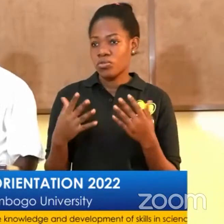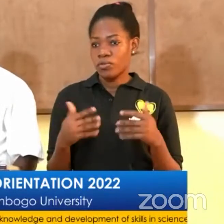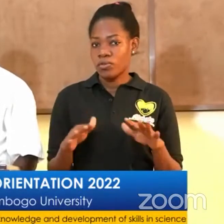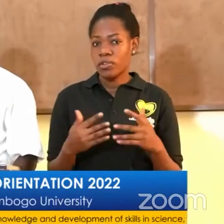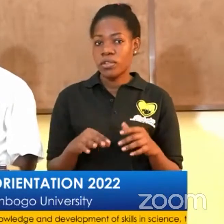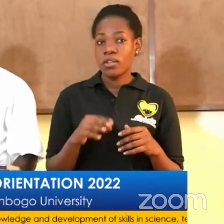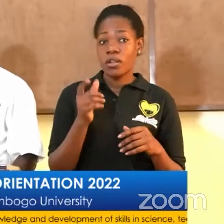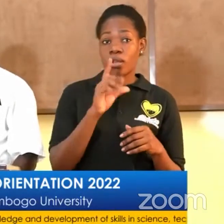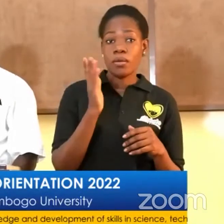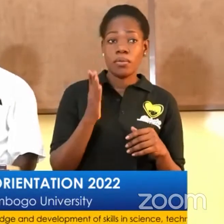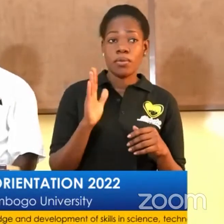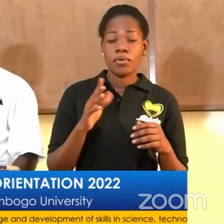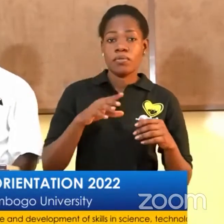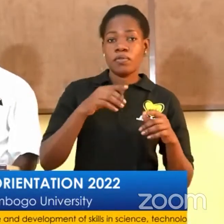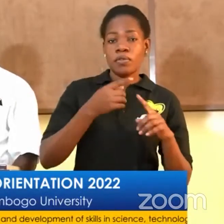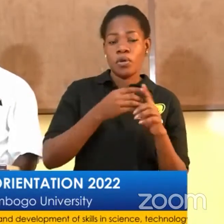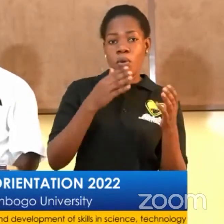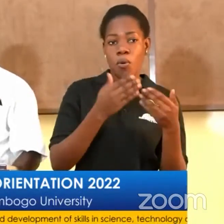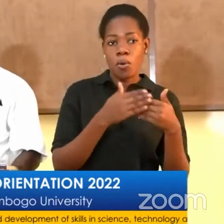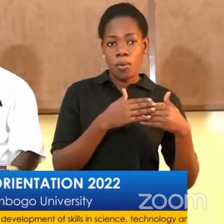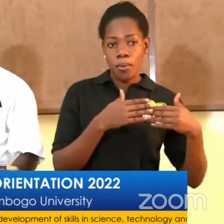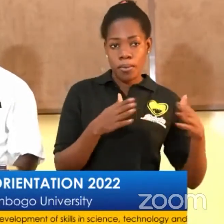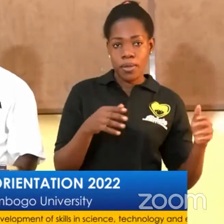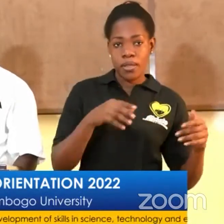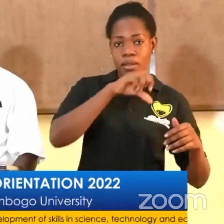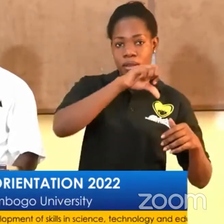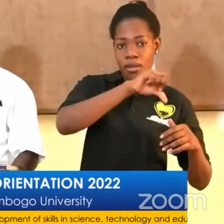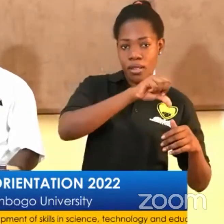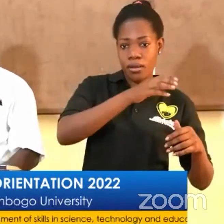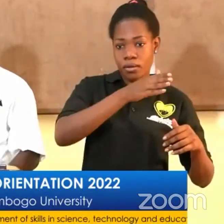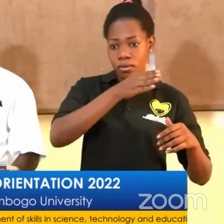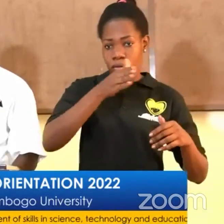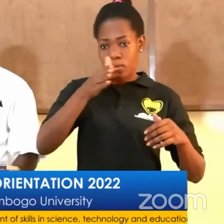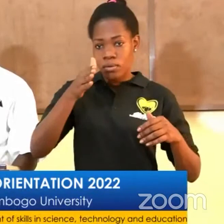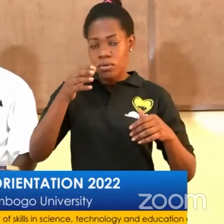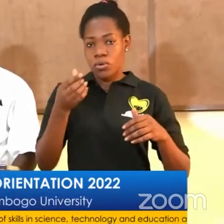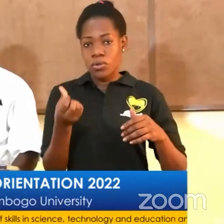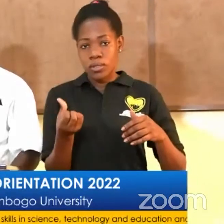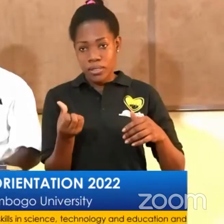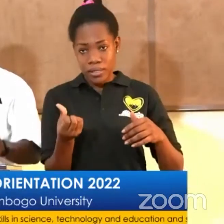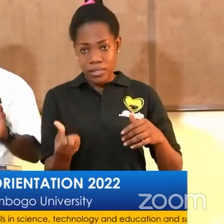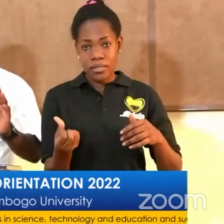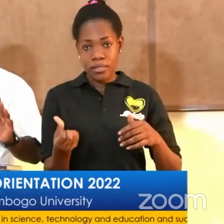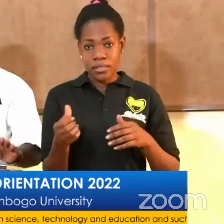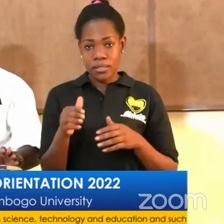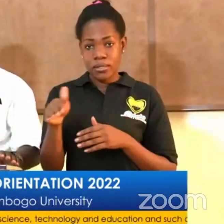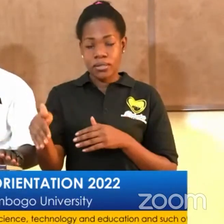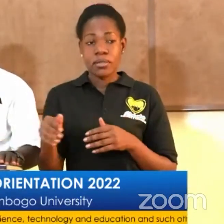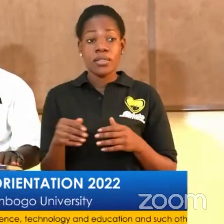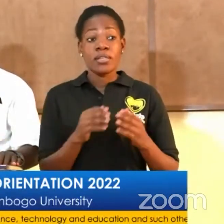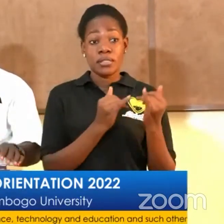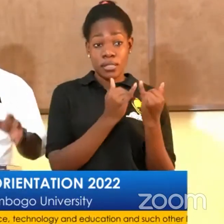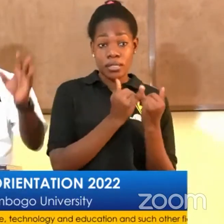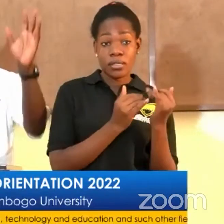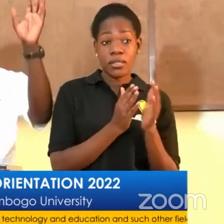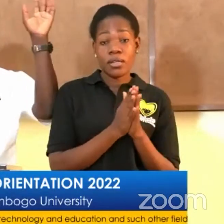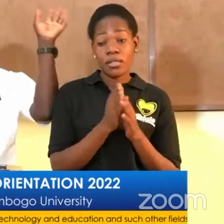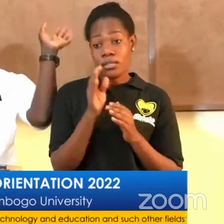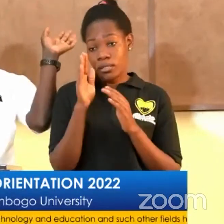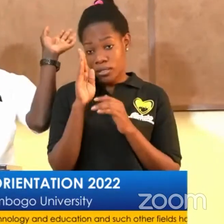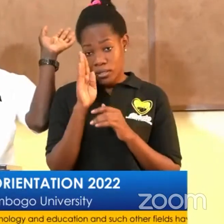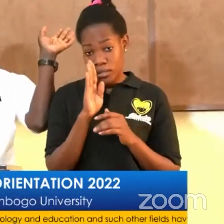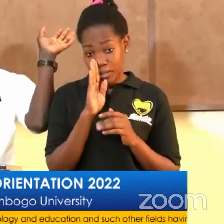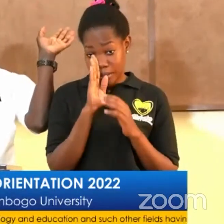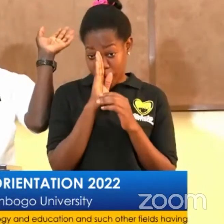9 a.m. to 6 p.m., Saturday and Sunday. You find the door of the library